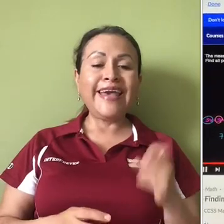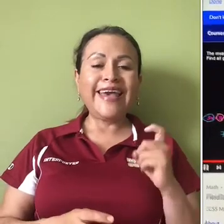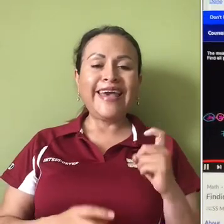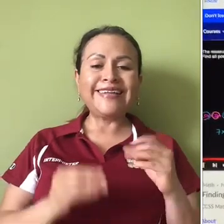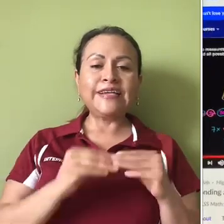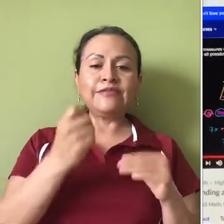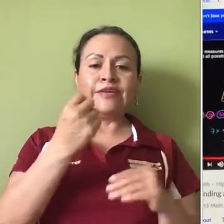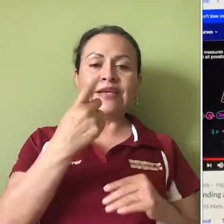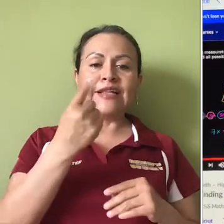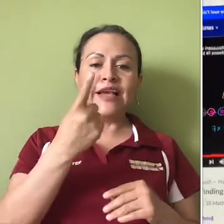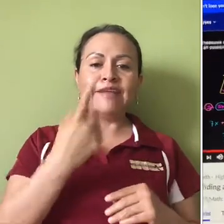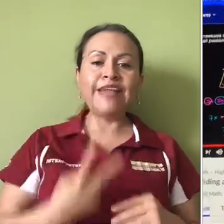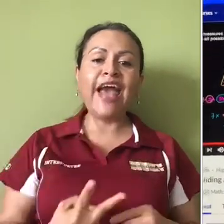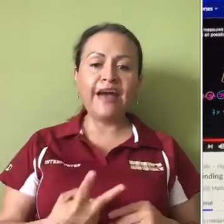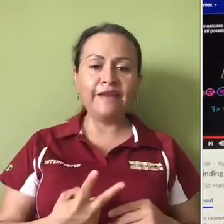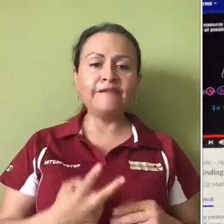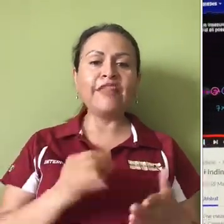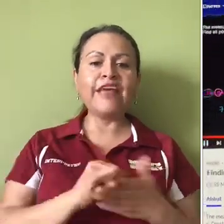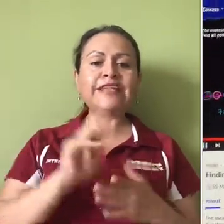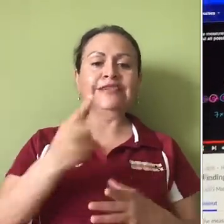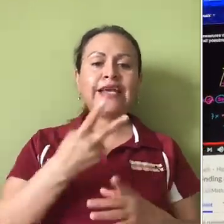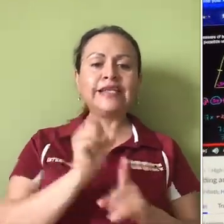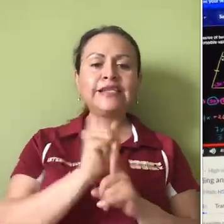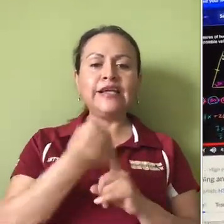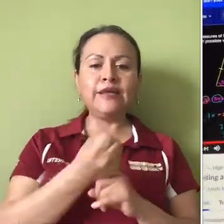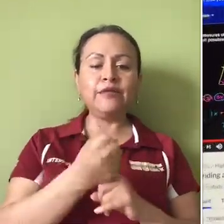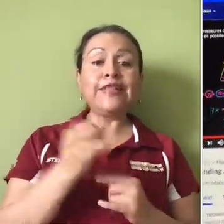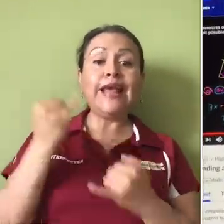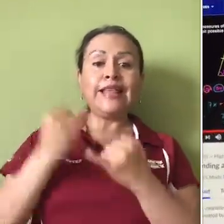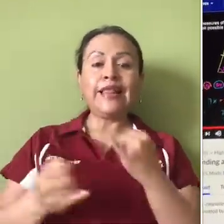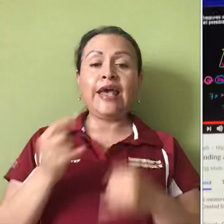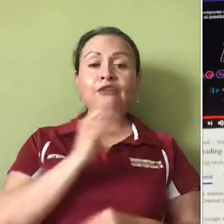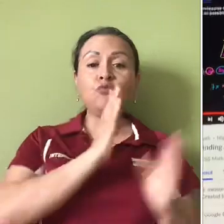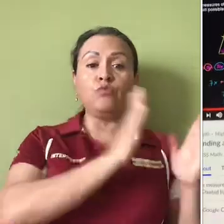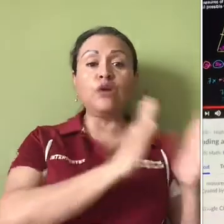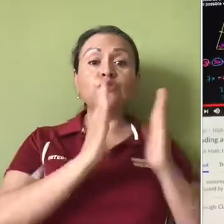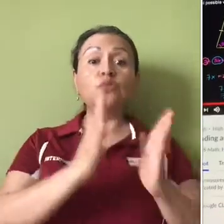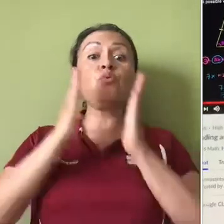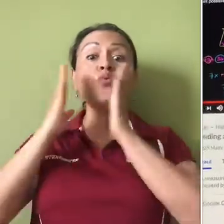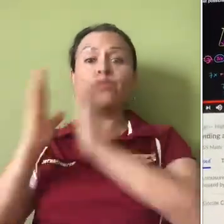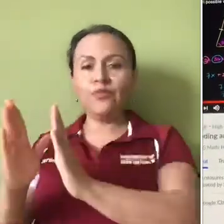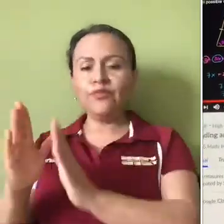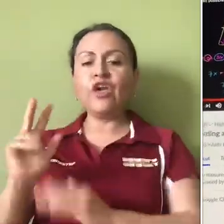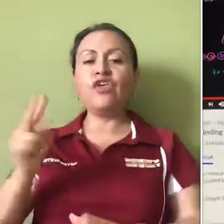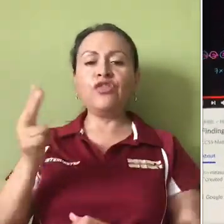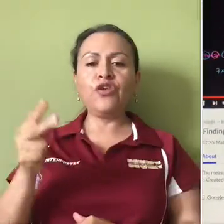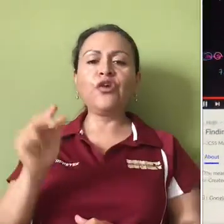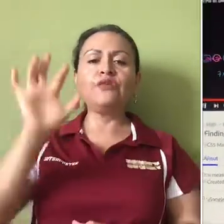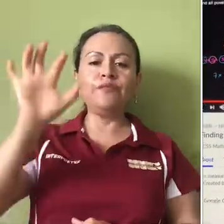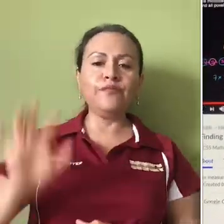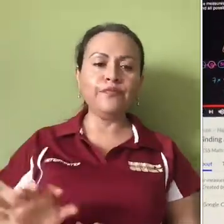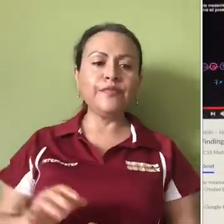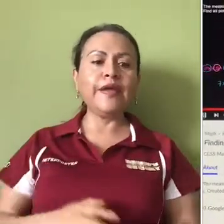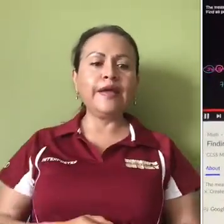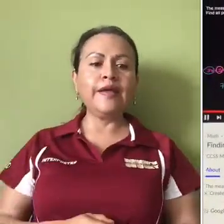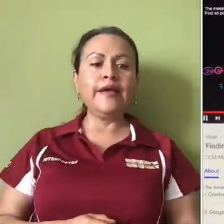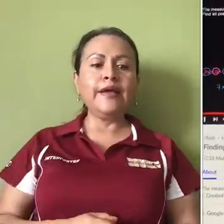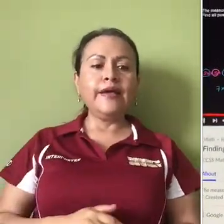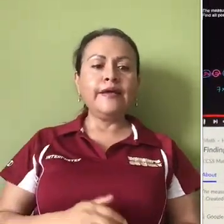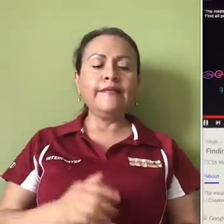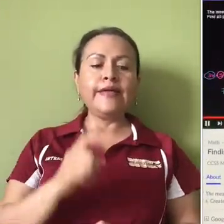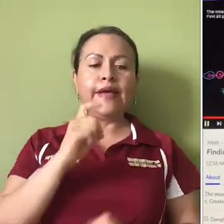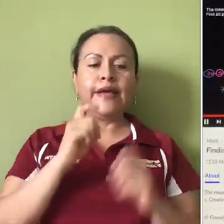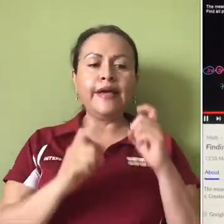halves. So that is our second scenario. And then we do our third scenario right over here. If this base angle is x plus